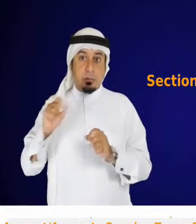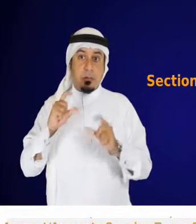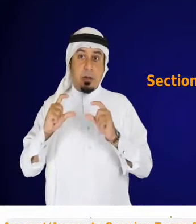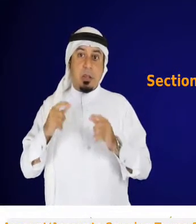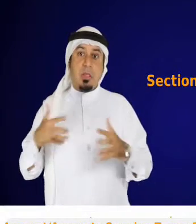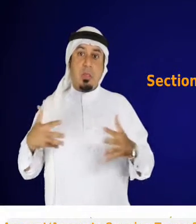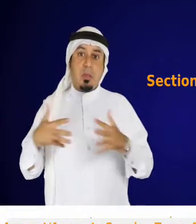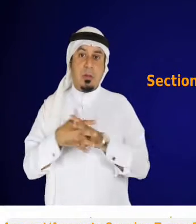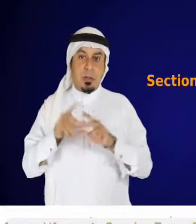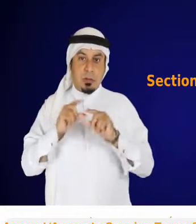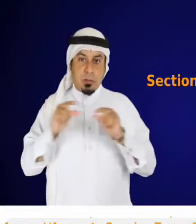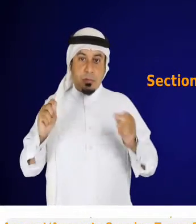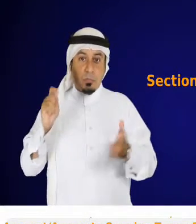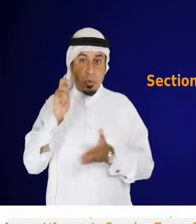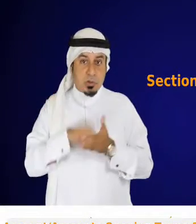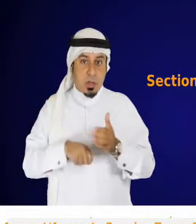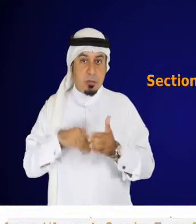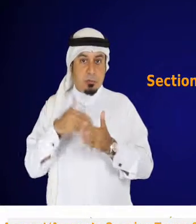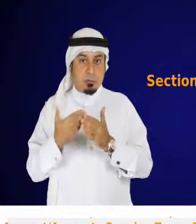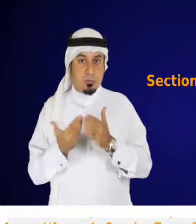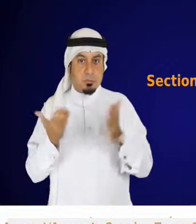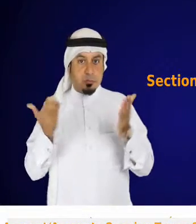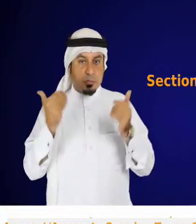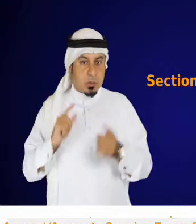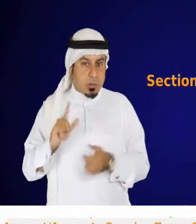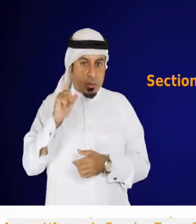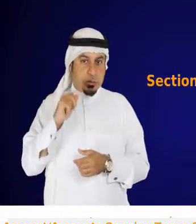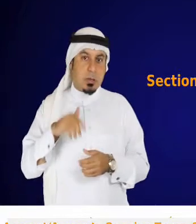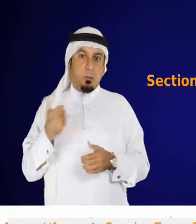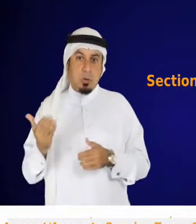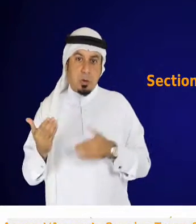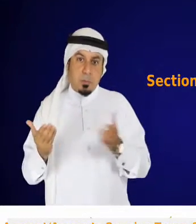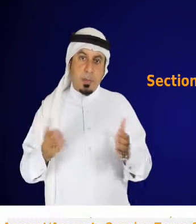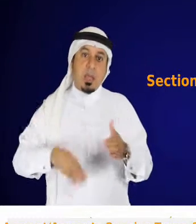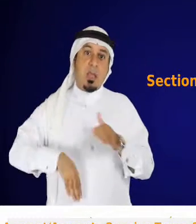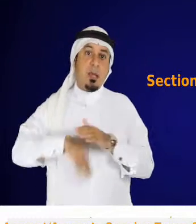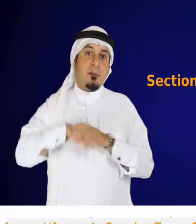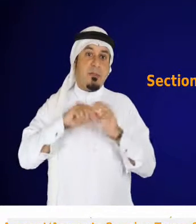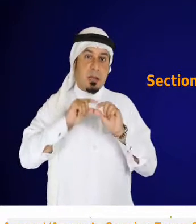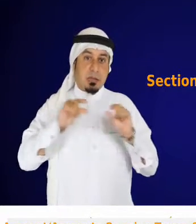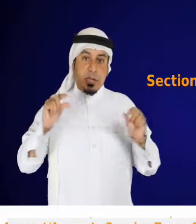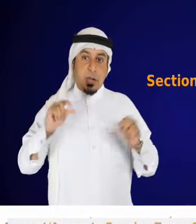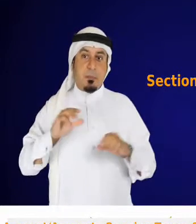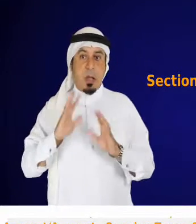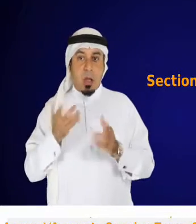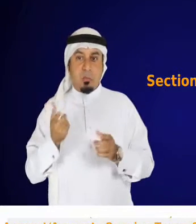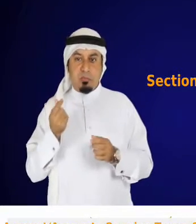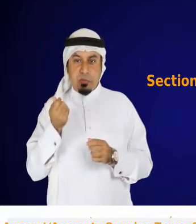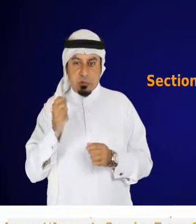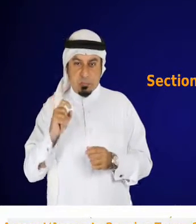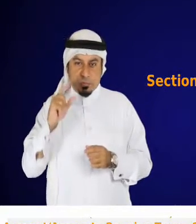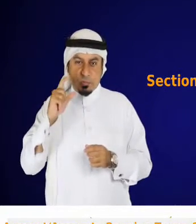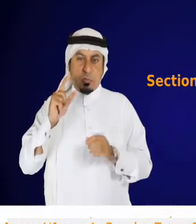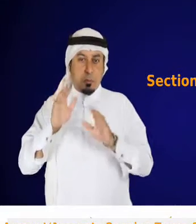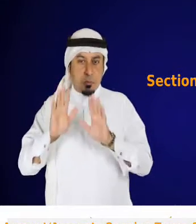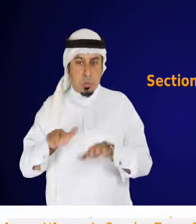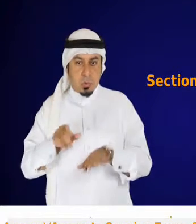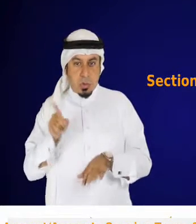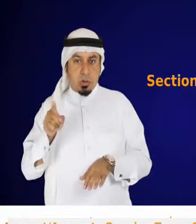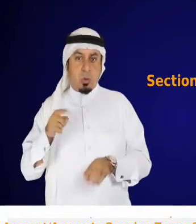and conduct a set-off between all his accounts and balances. The securities provided for any of such accounts are considered security for